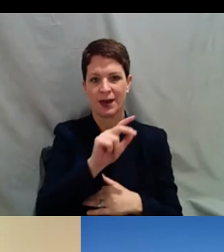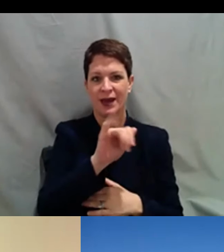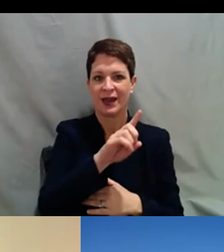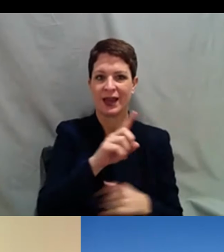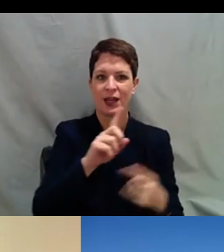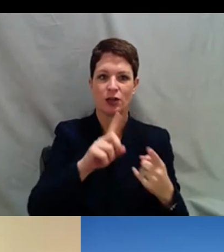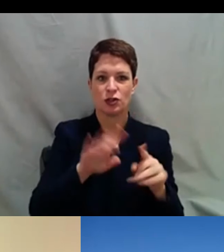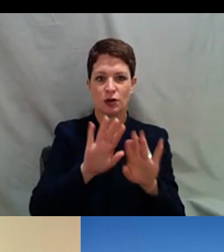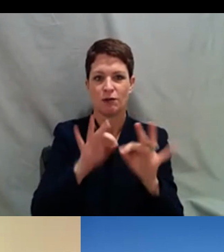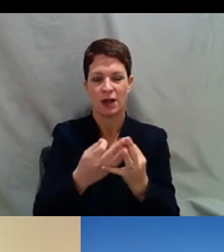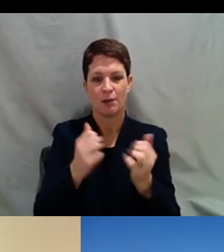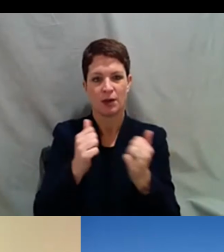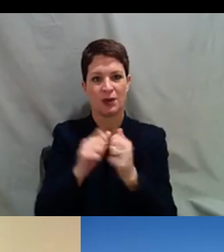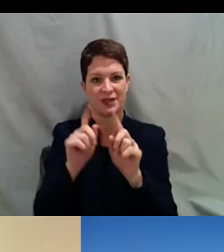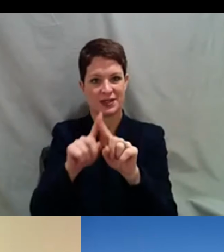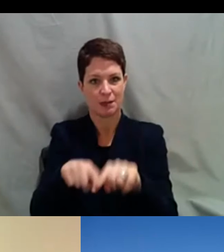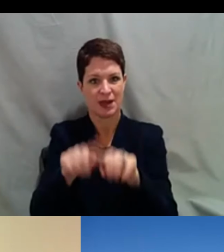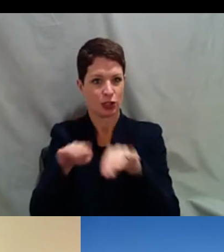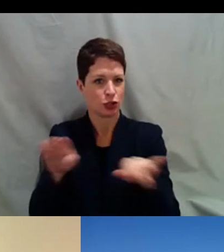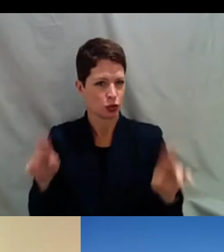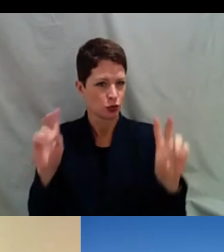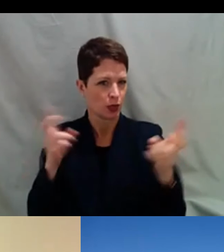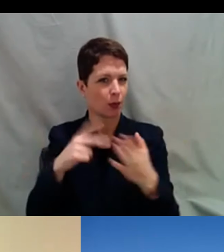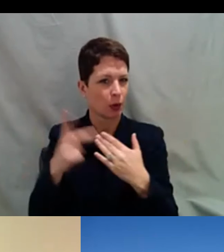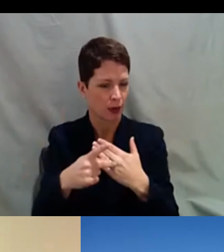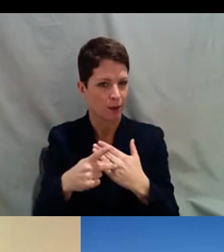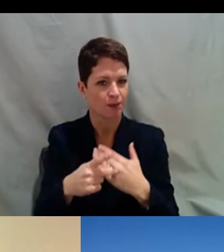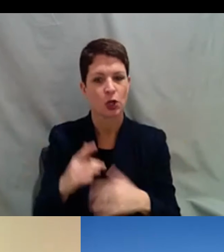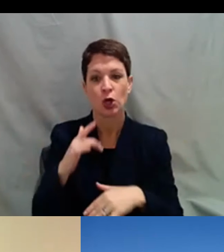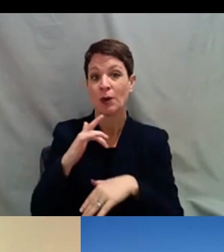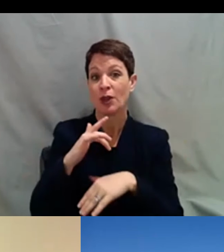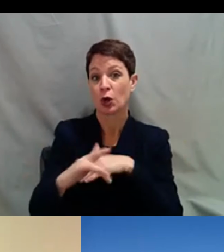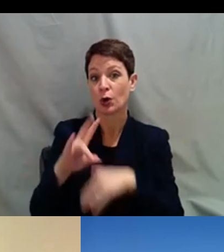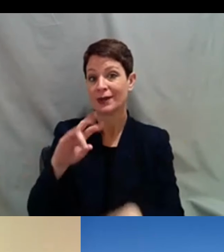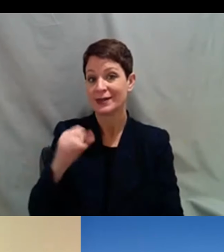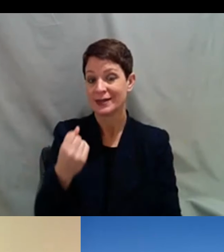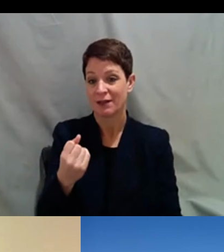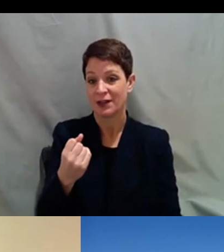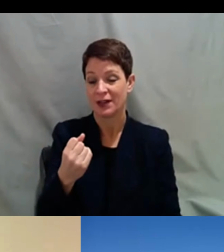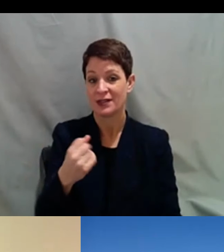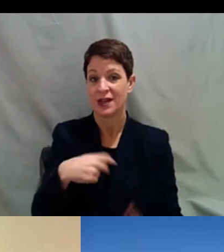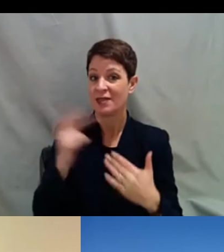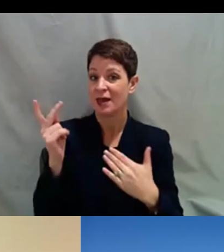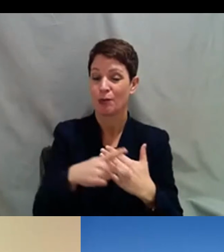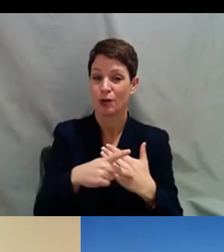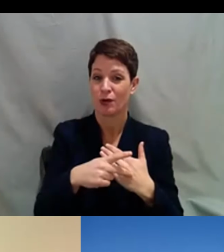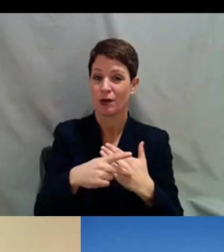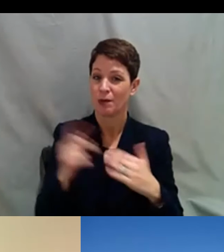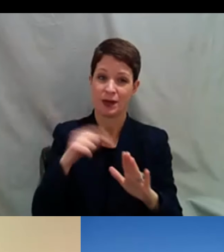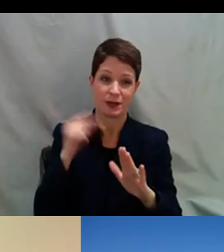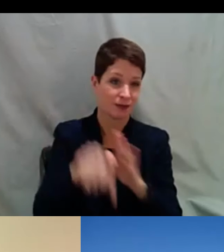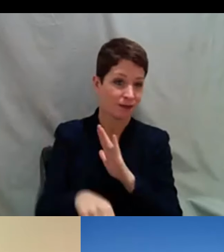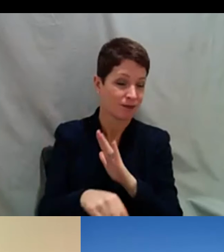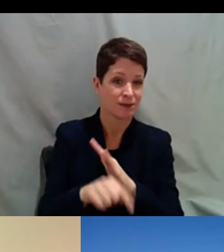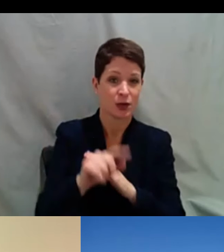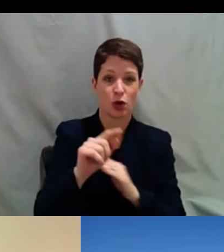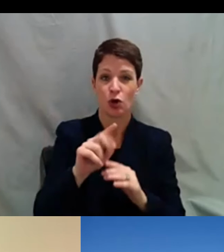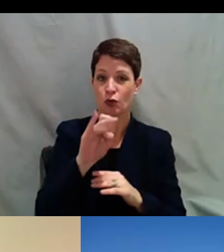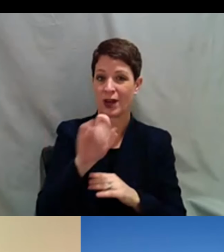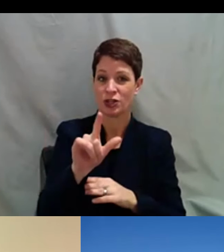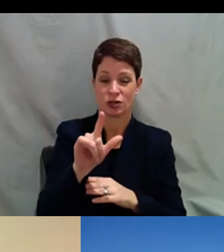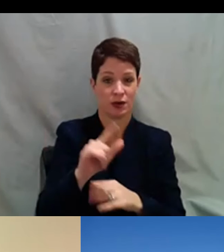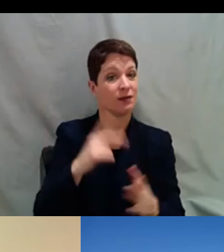Dependent Children program. By the early 1970s, that program is thoroughly racialized non-white. It's considered